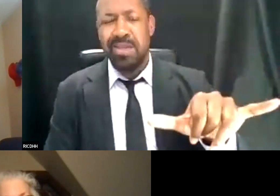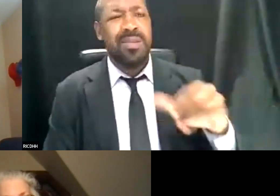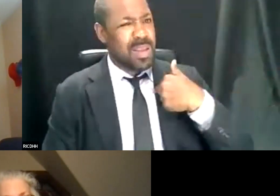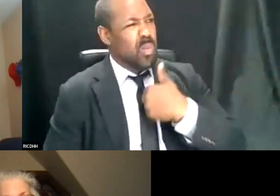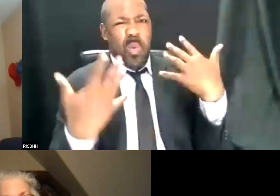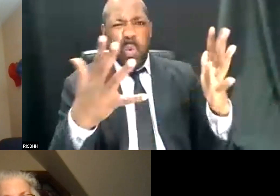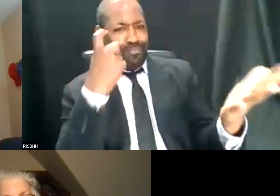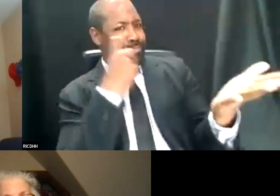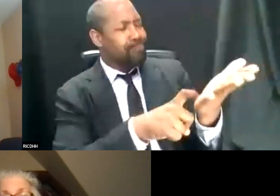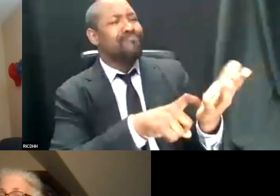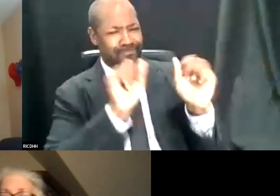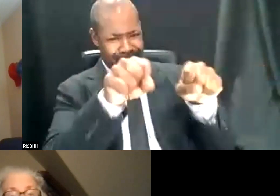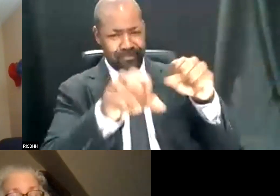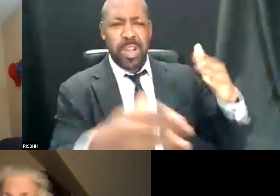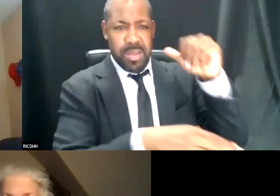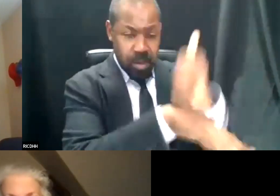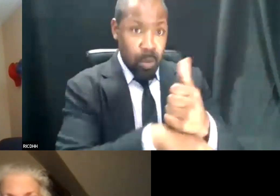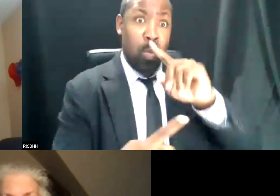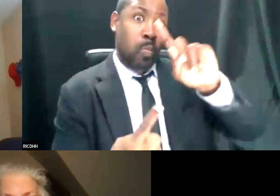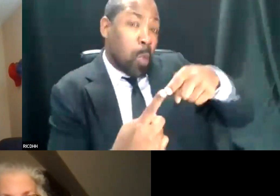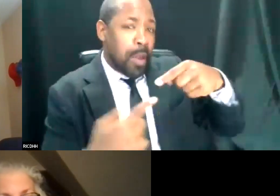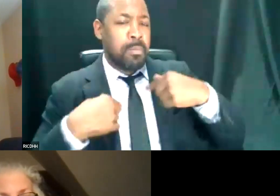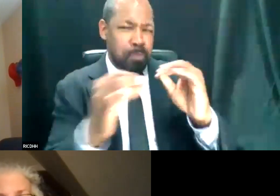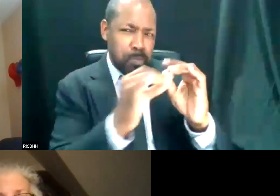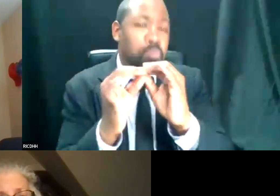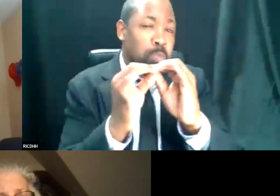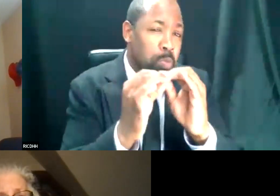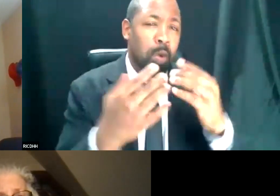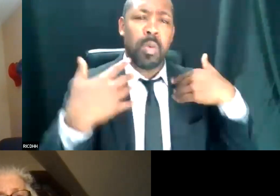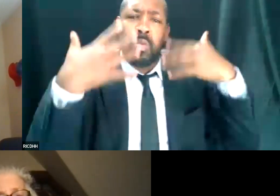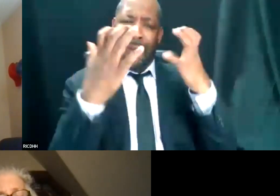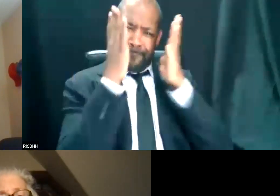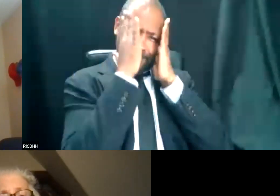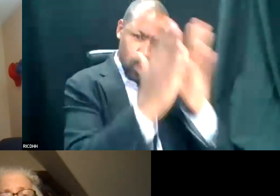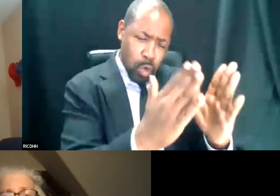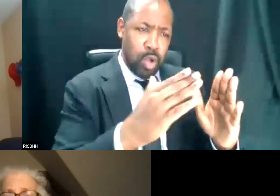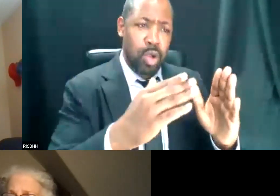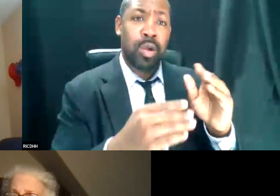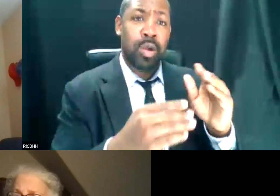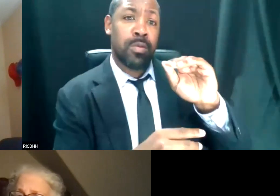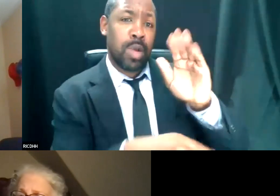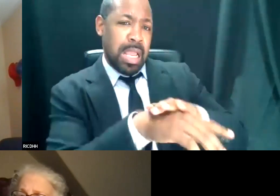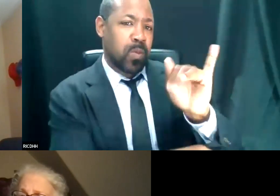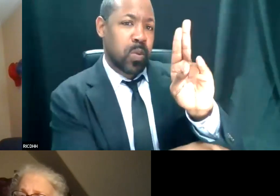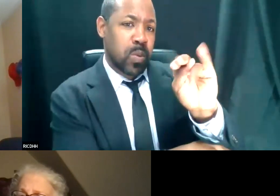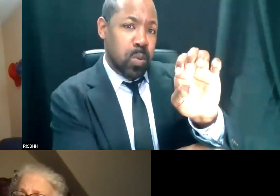event. And I think it's necessary. It's a needed thing at this time.